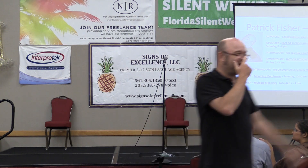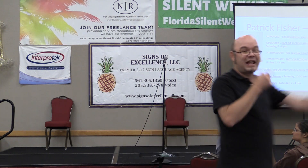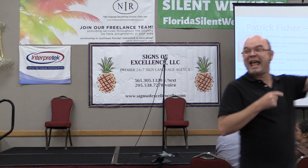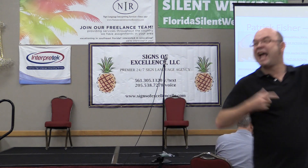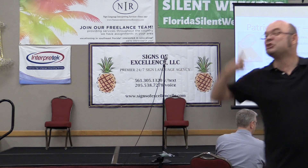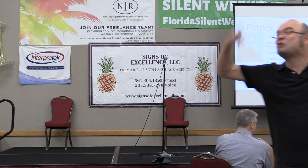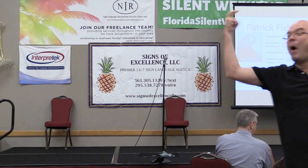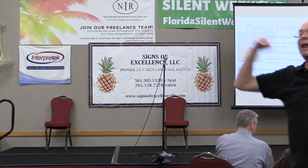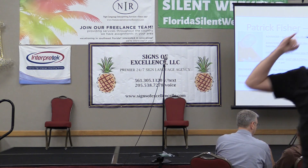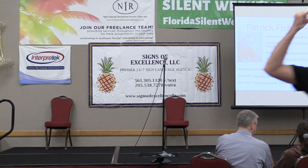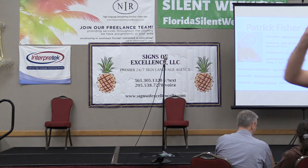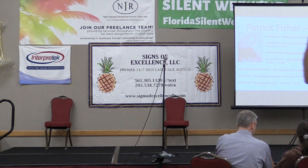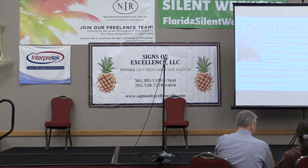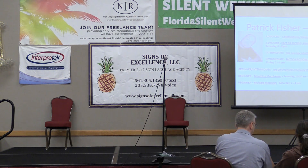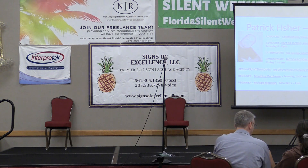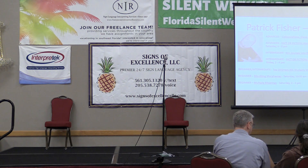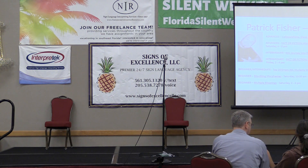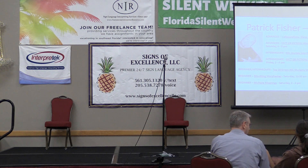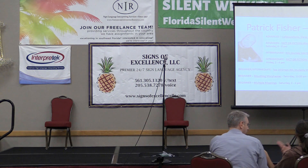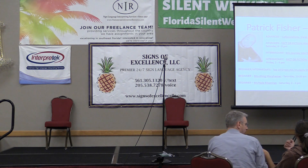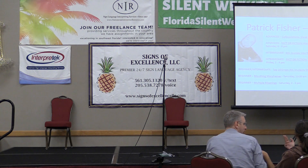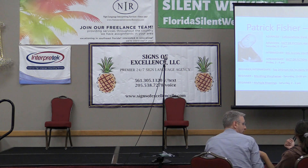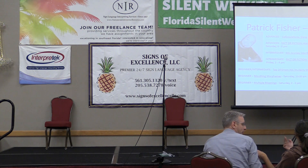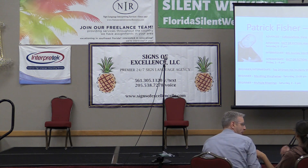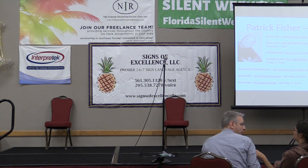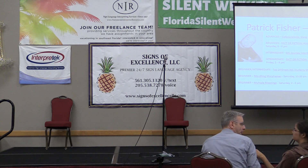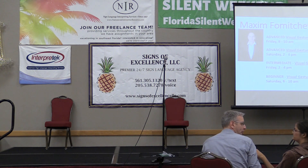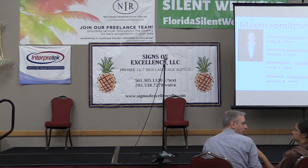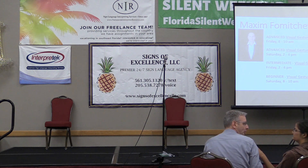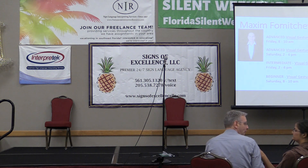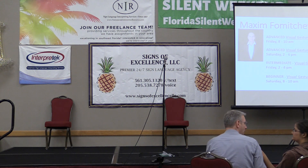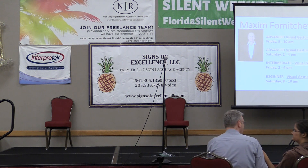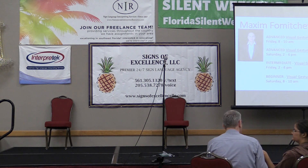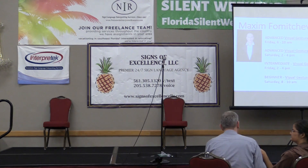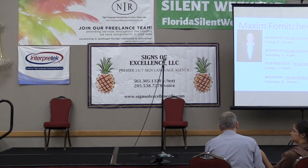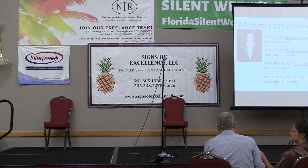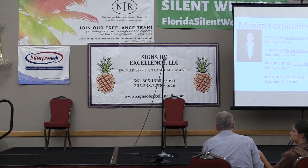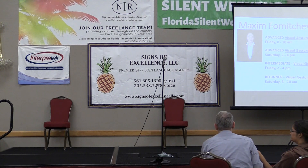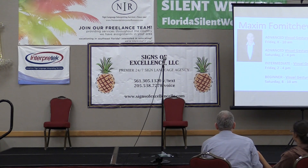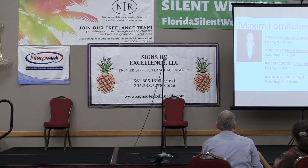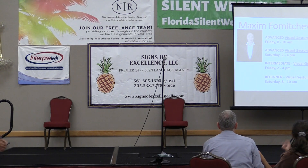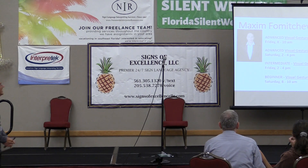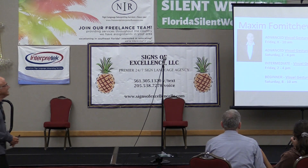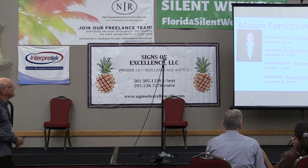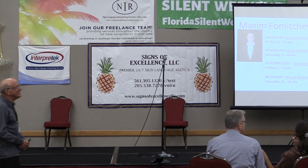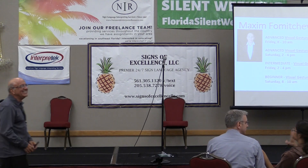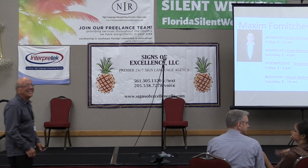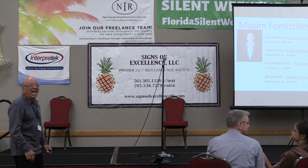The boys over there. And Jose as well.